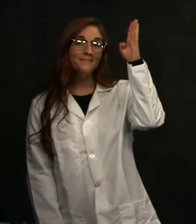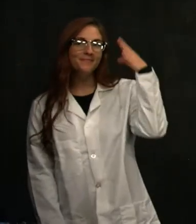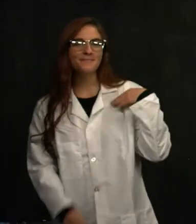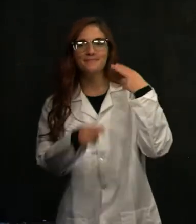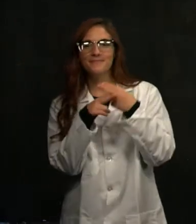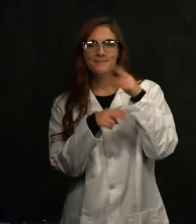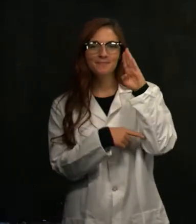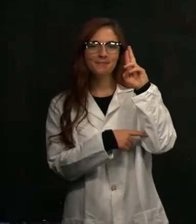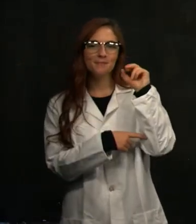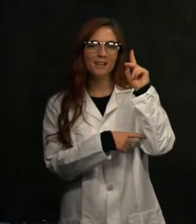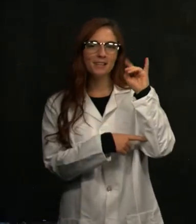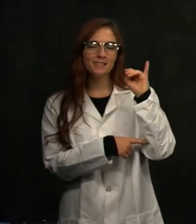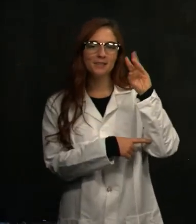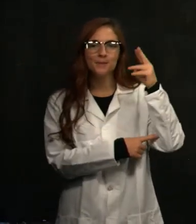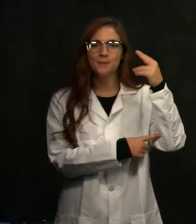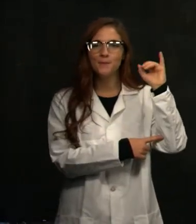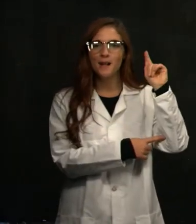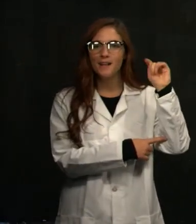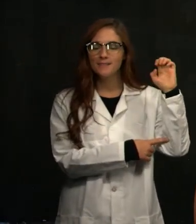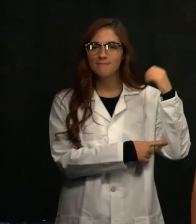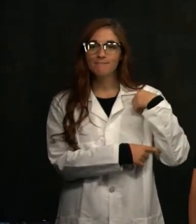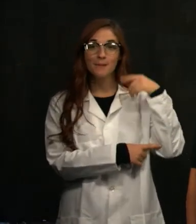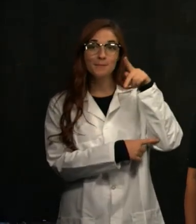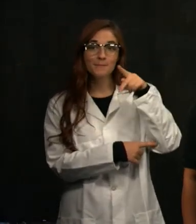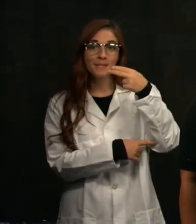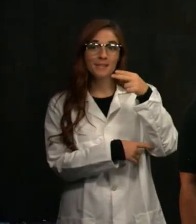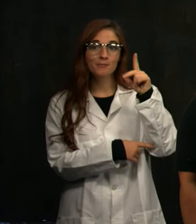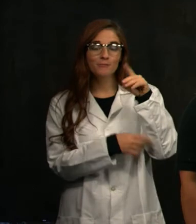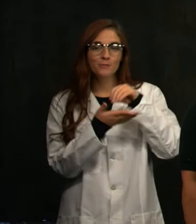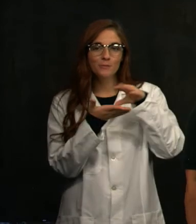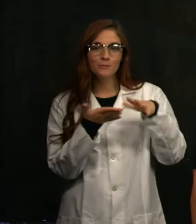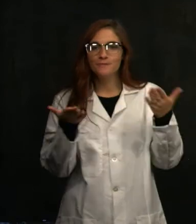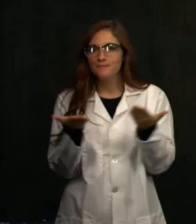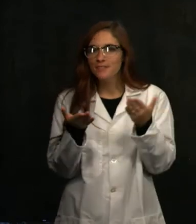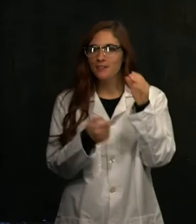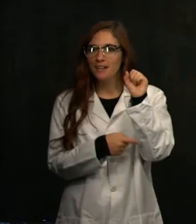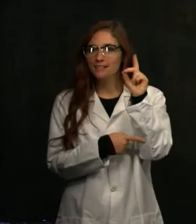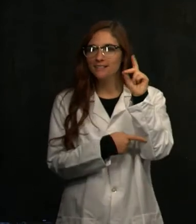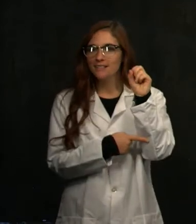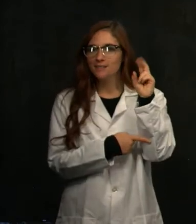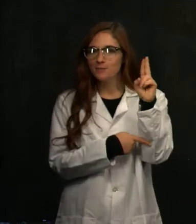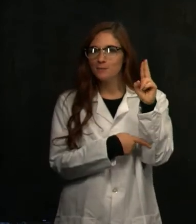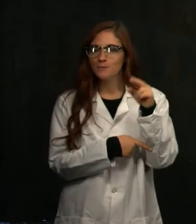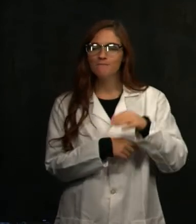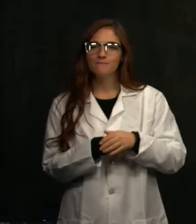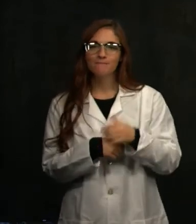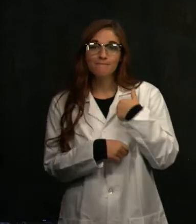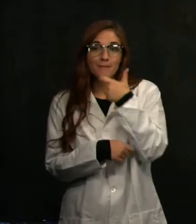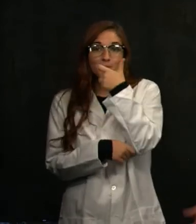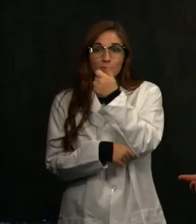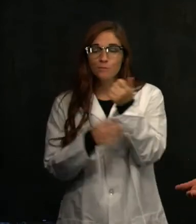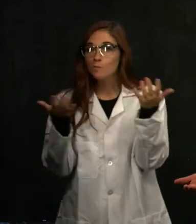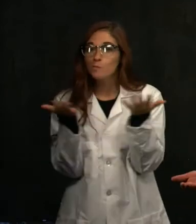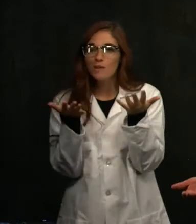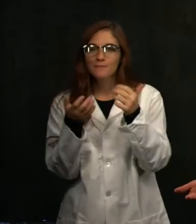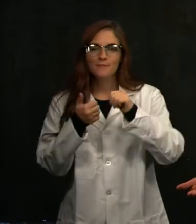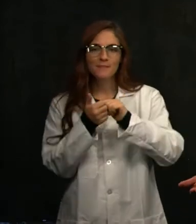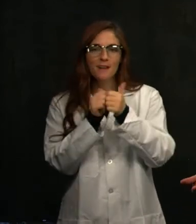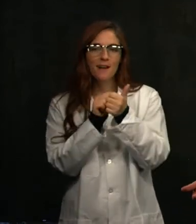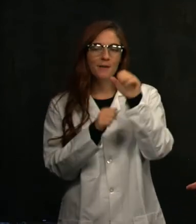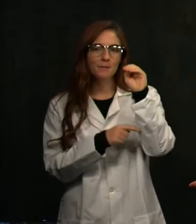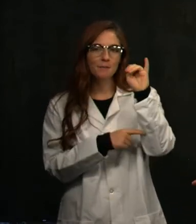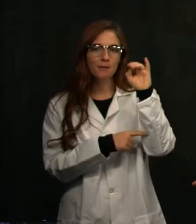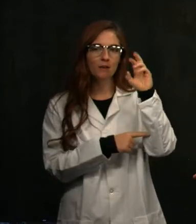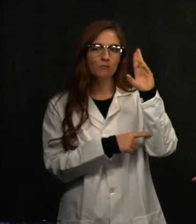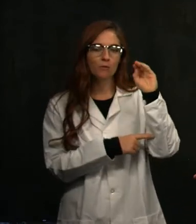Hi, my name is Brandie White, and I'm a first-year PhD student at SDSU, rotating in the Rower Lab, and I'm interested in how microbial communities